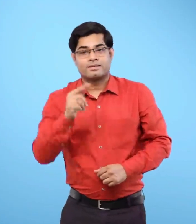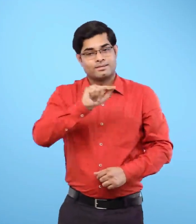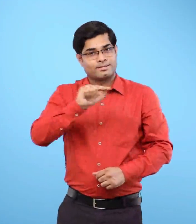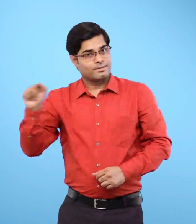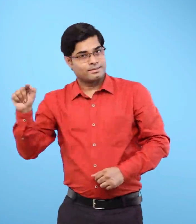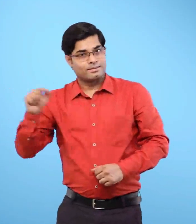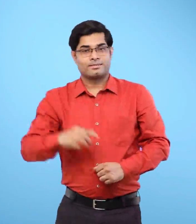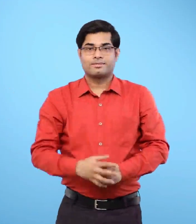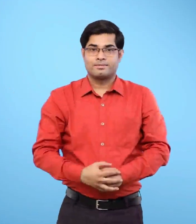Dash.